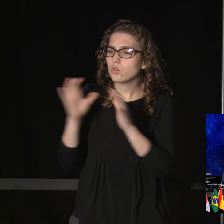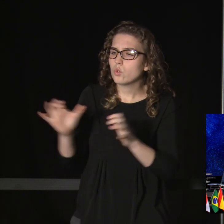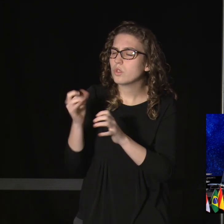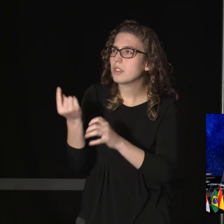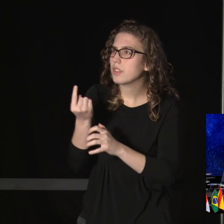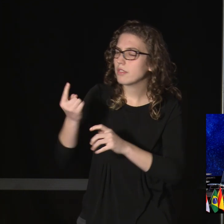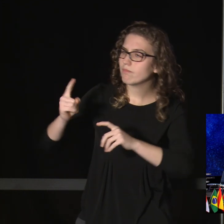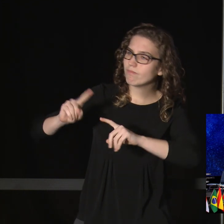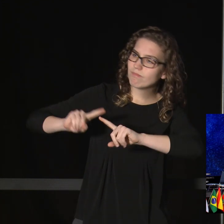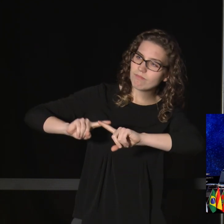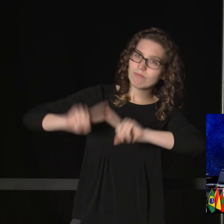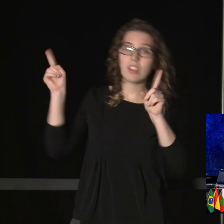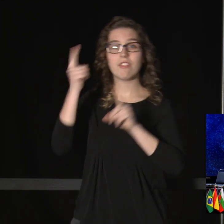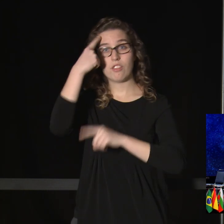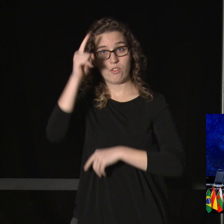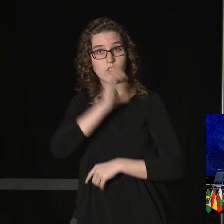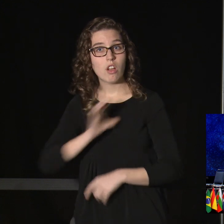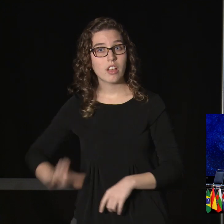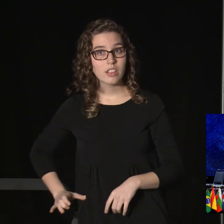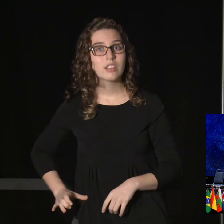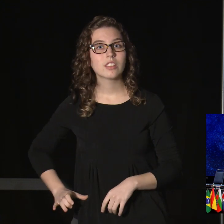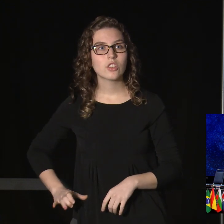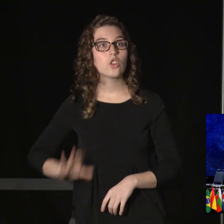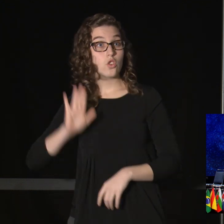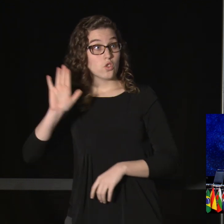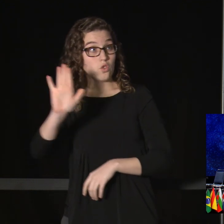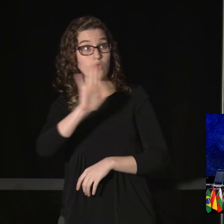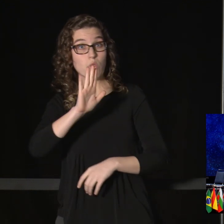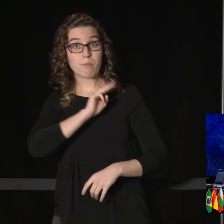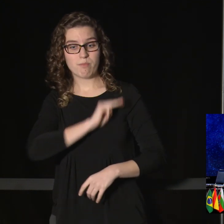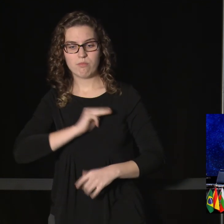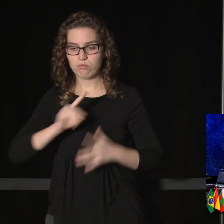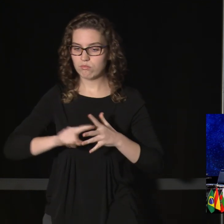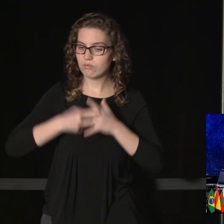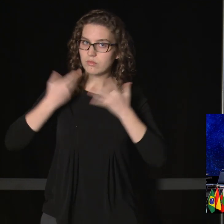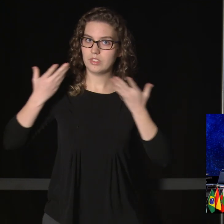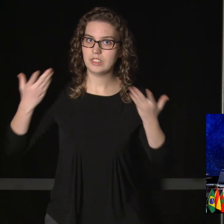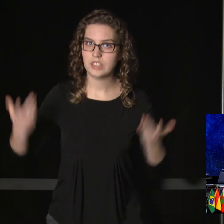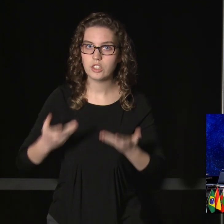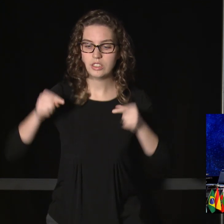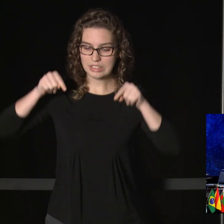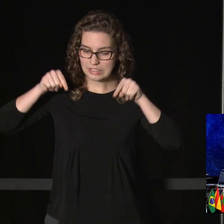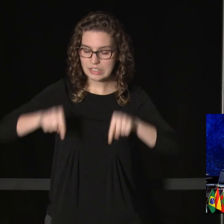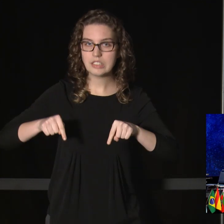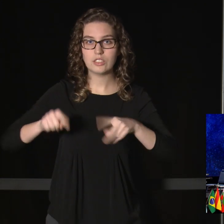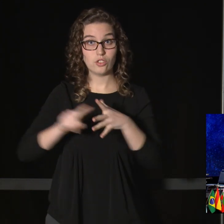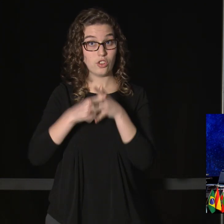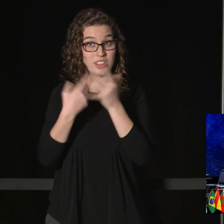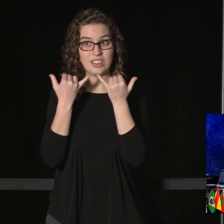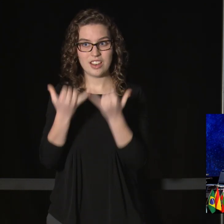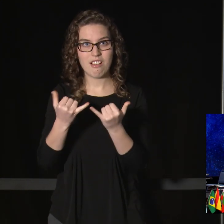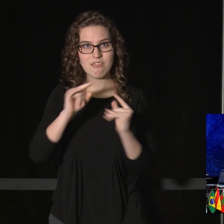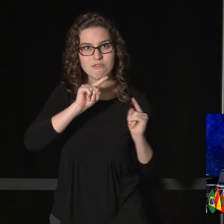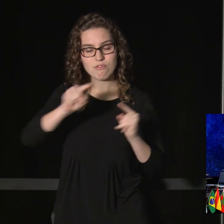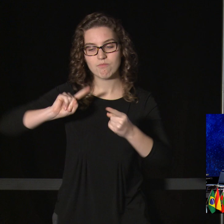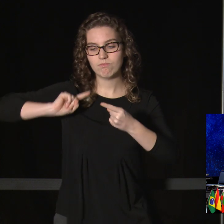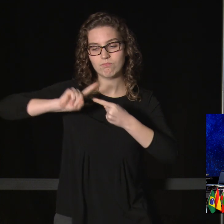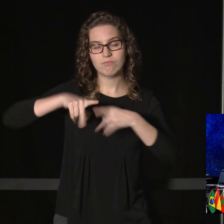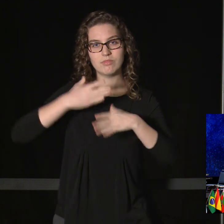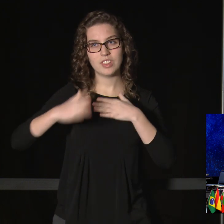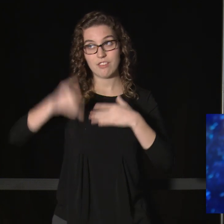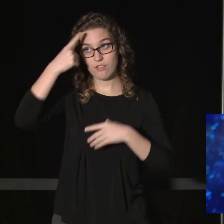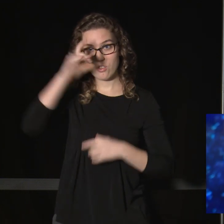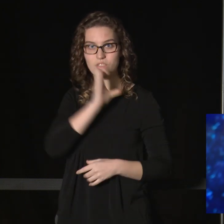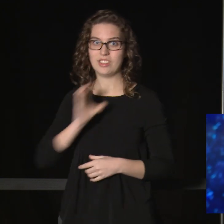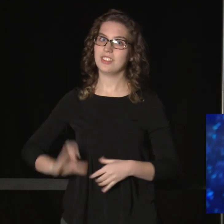Christ, your mission starts here. Your mission starts now to go to the end for Christ right now.